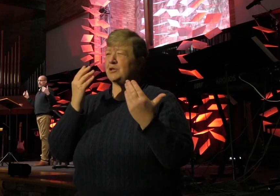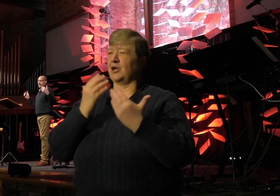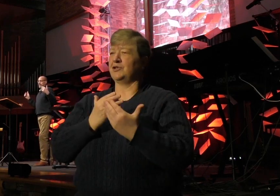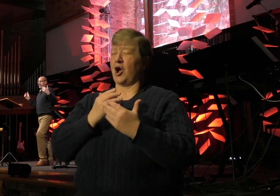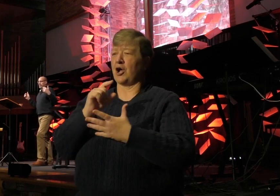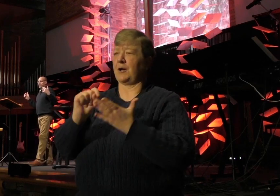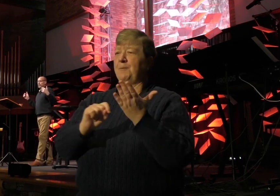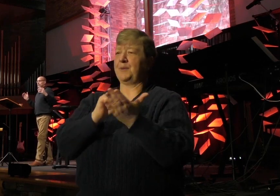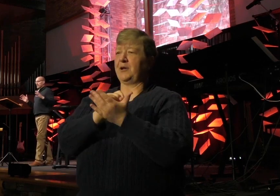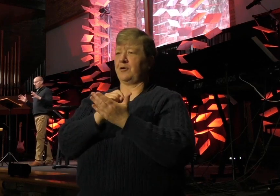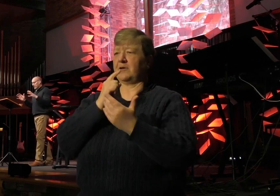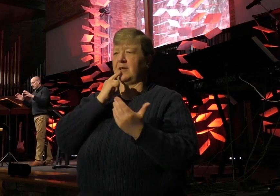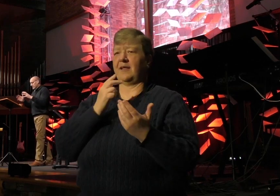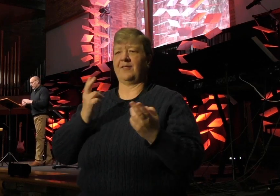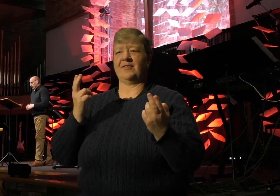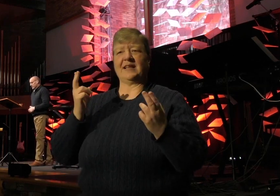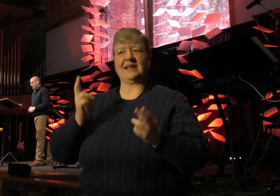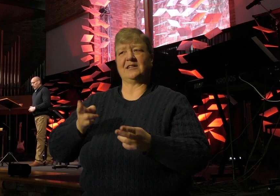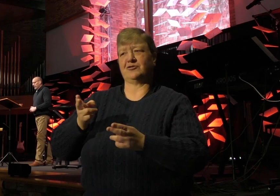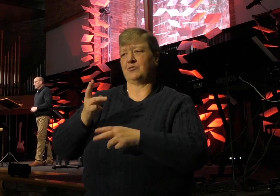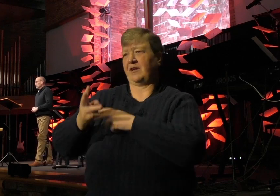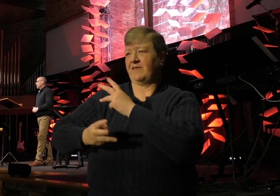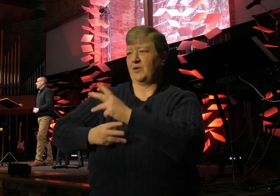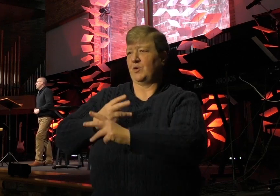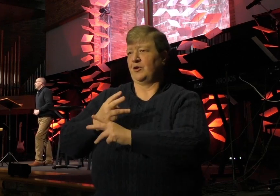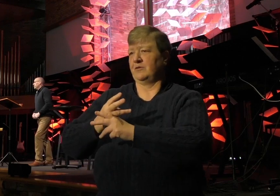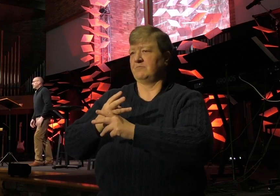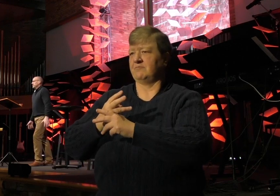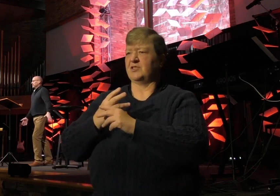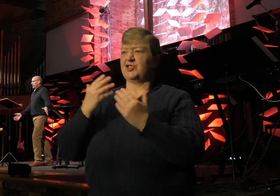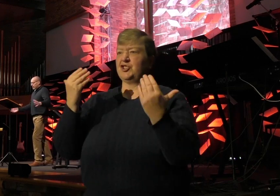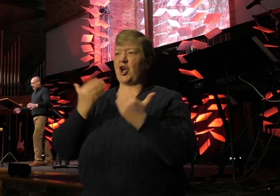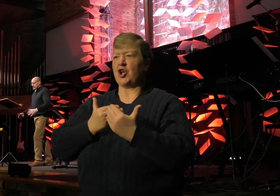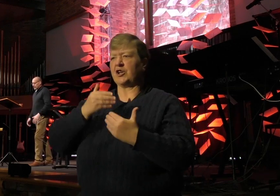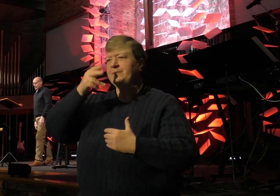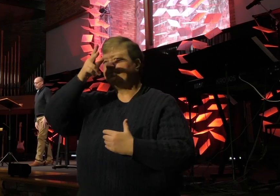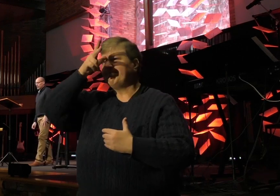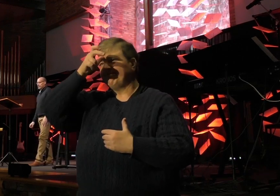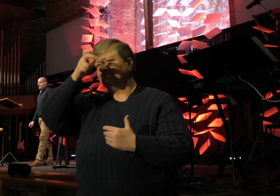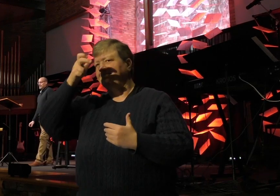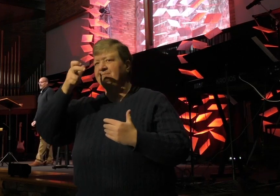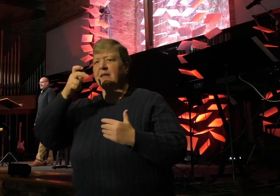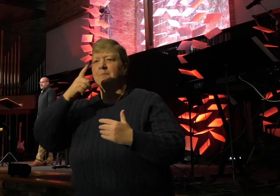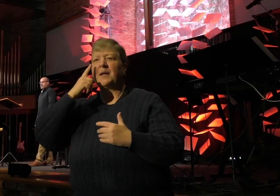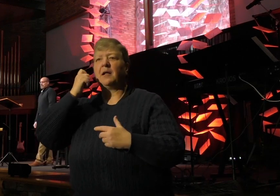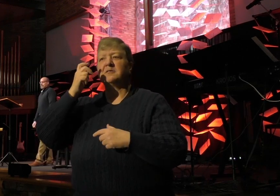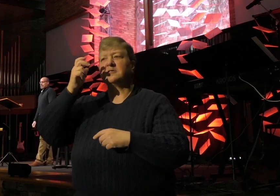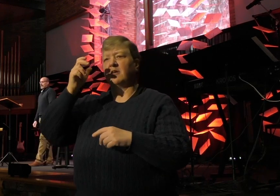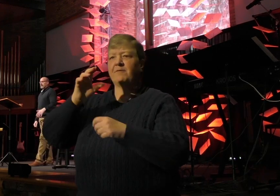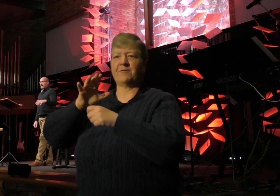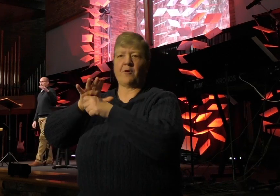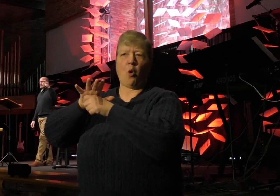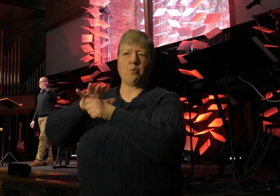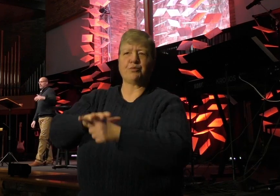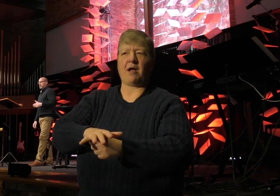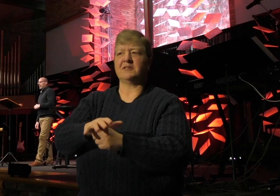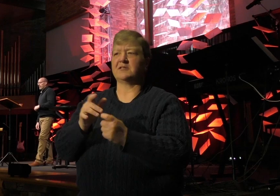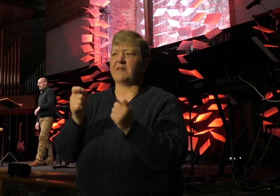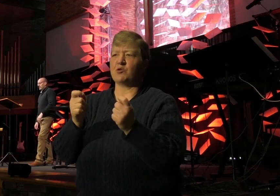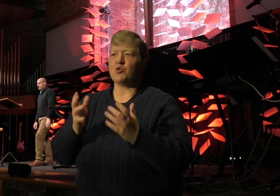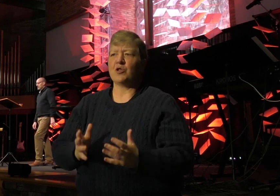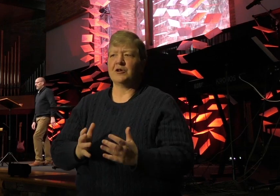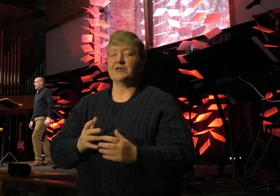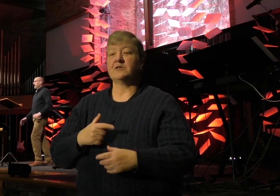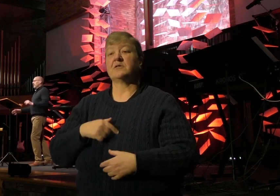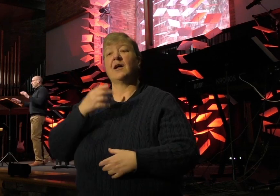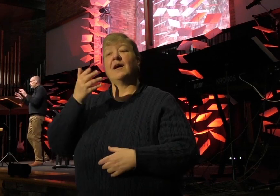world, where darkness was engulfing the world because of oppressive rulers. And God raised up a